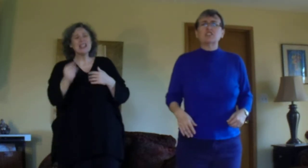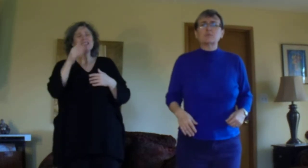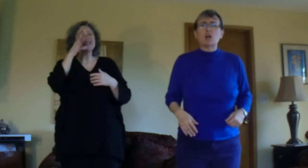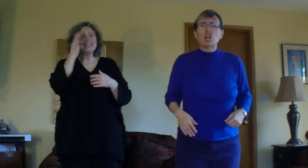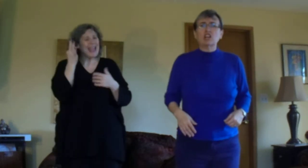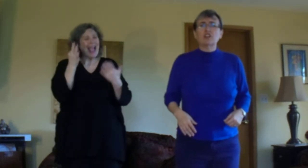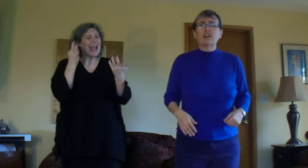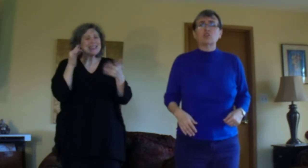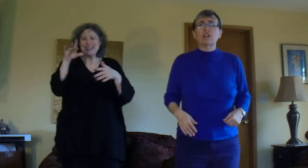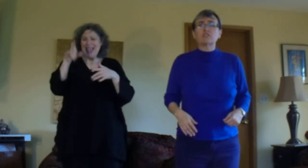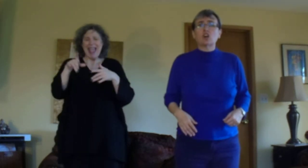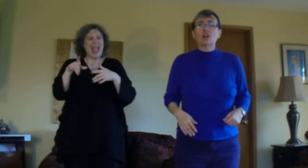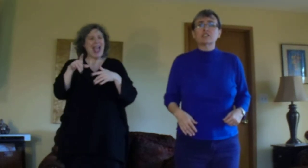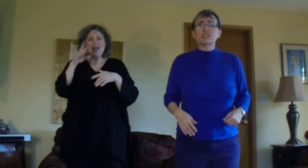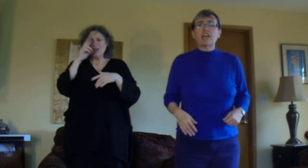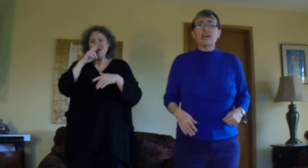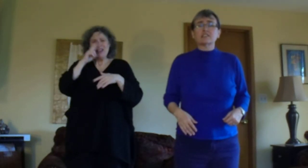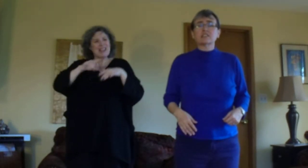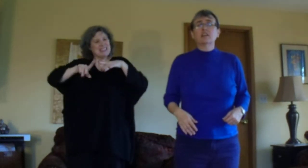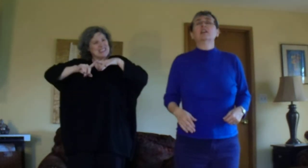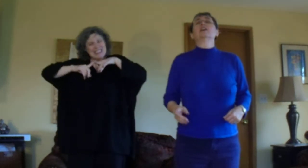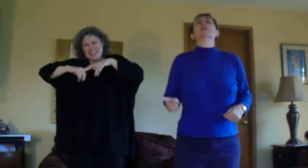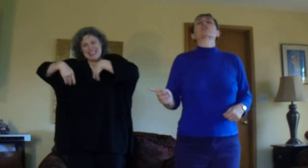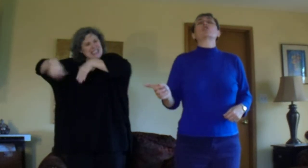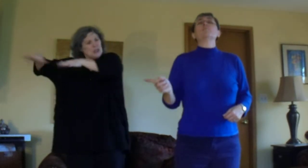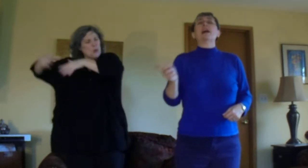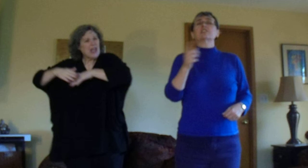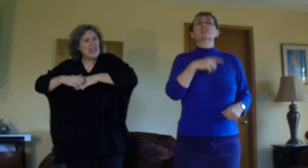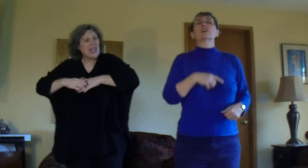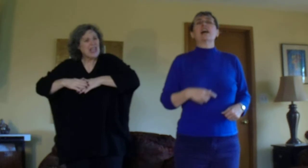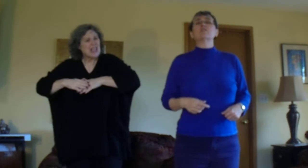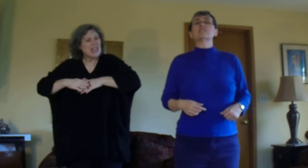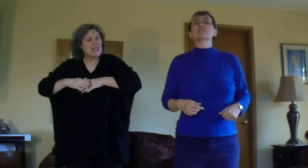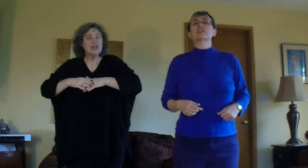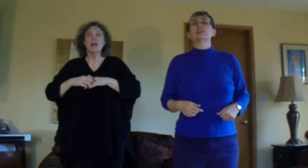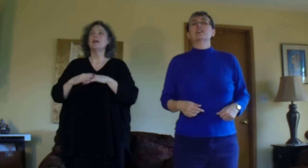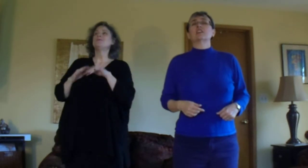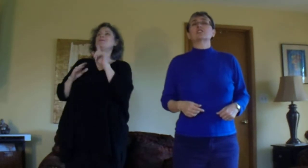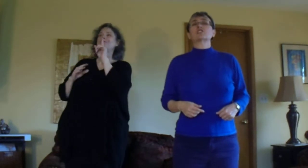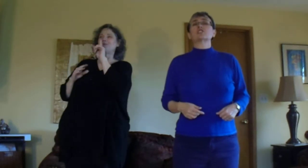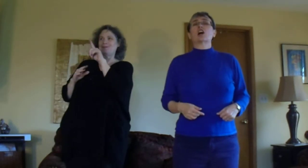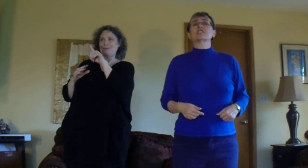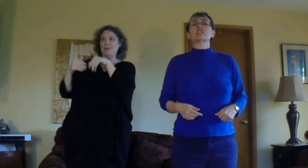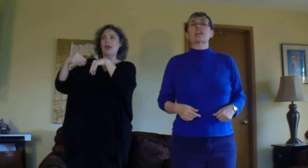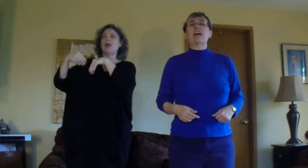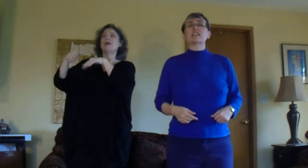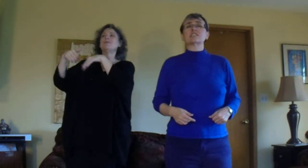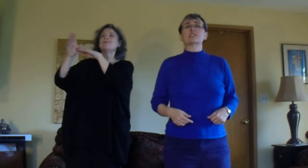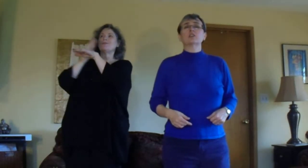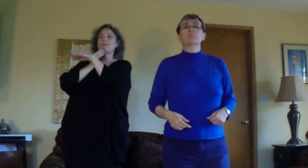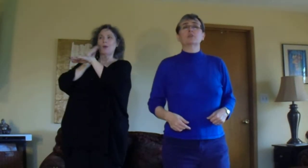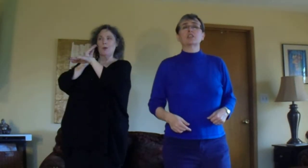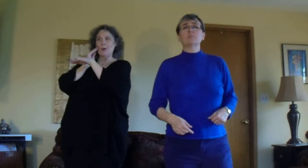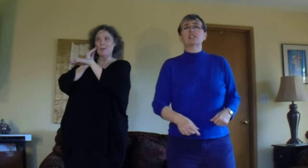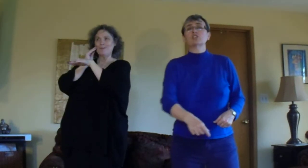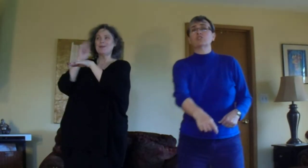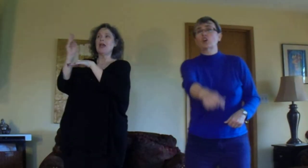his barn if I don't have dogs and cats?" "Go back to your house. Get your dogs and cats. Put them into